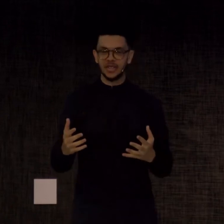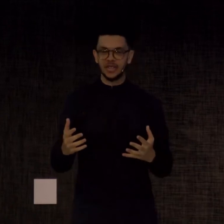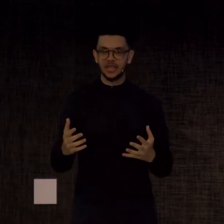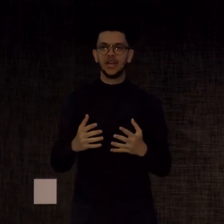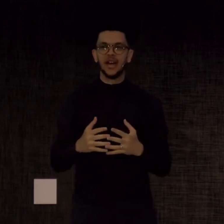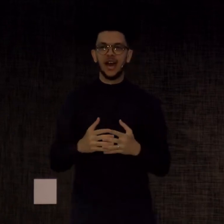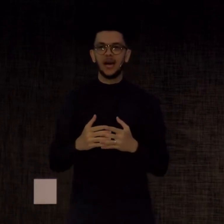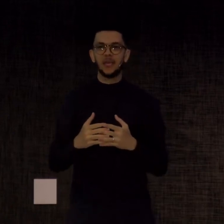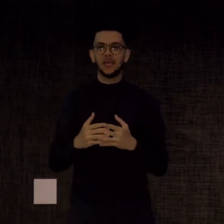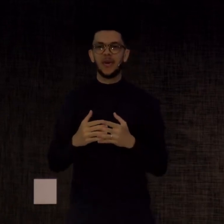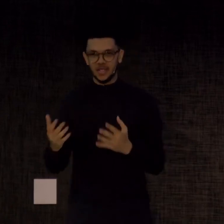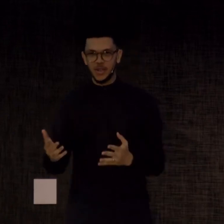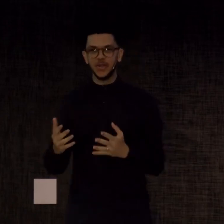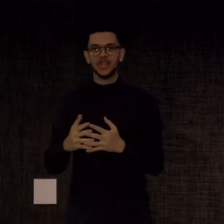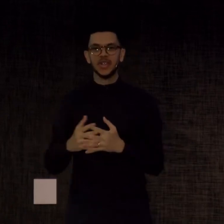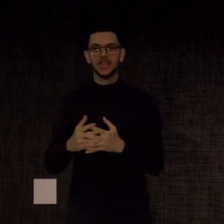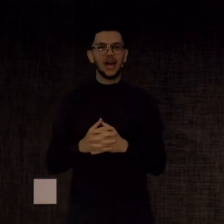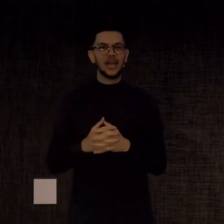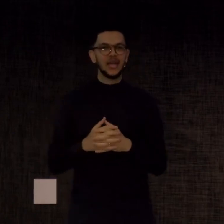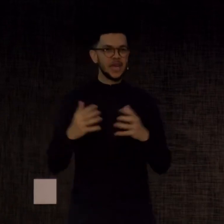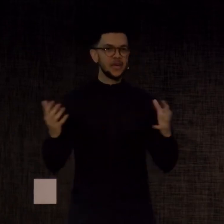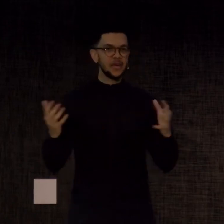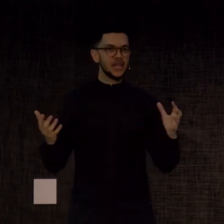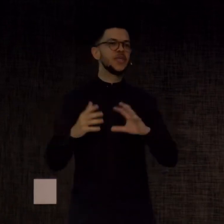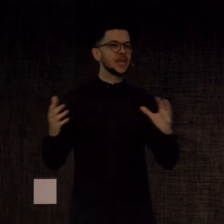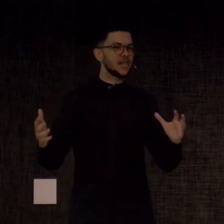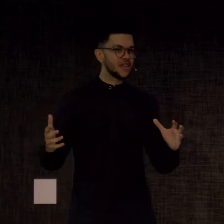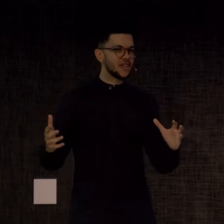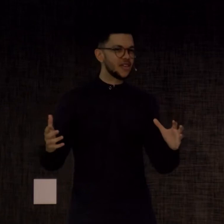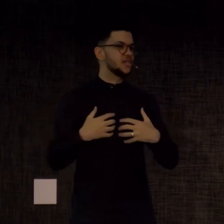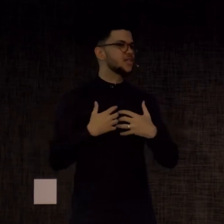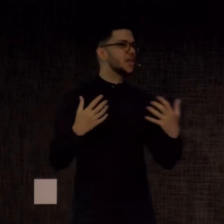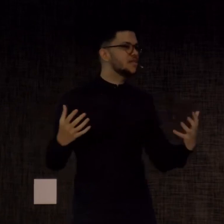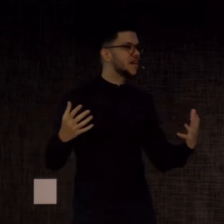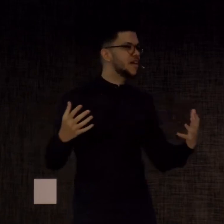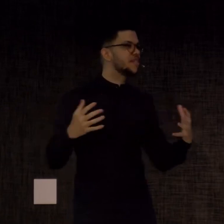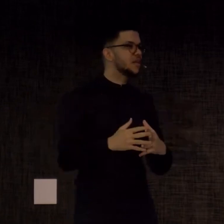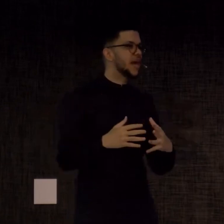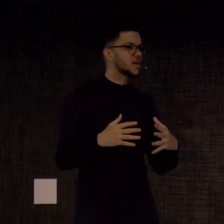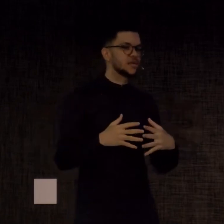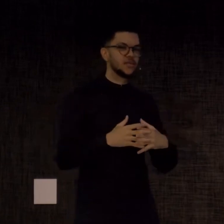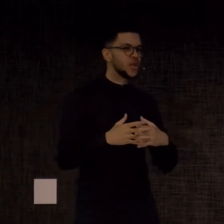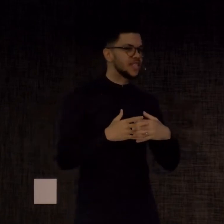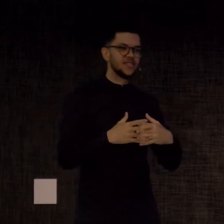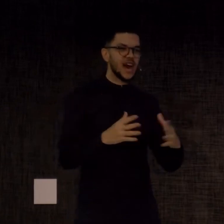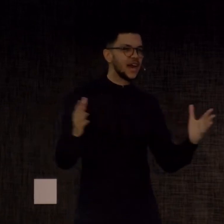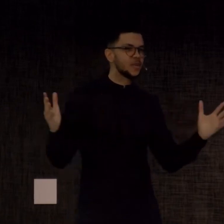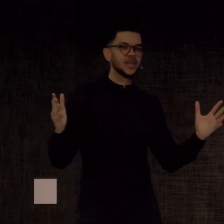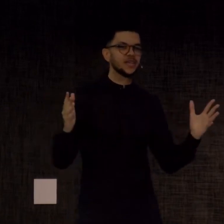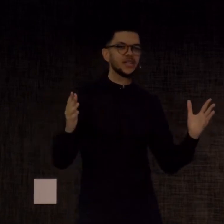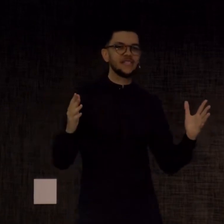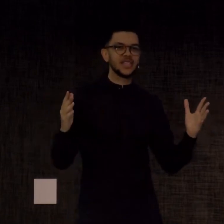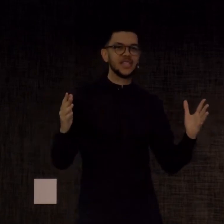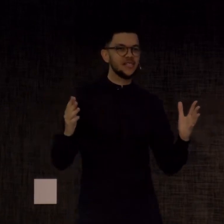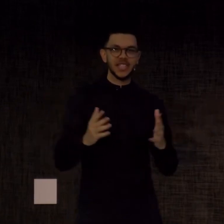years. This is true. In many ways, to be South Africa is just to live and feel like we defy